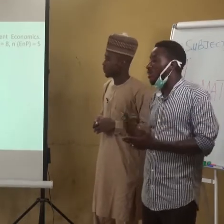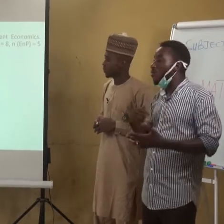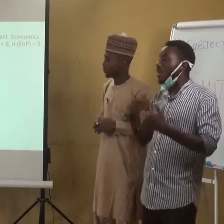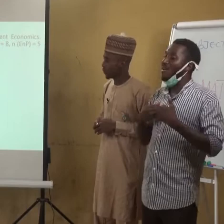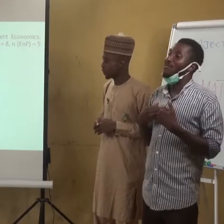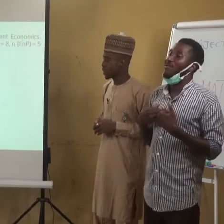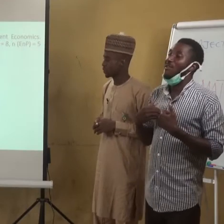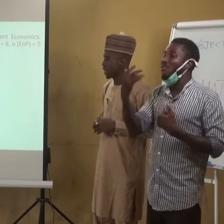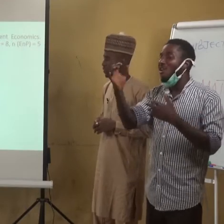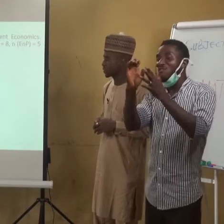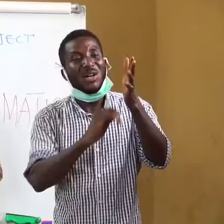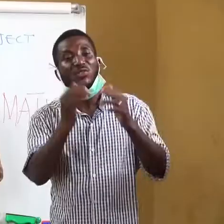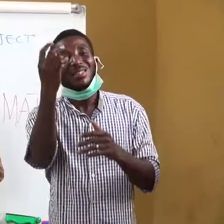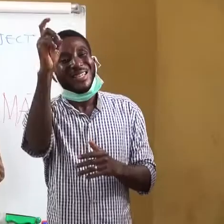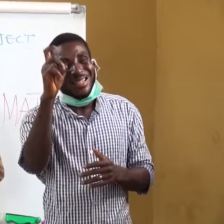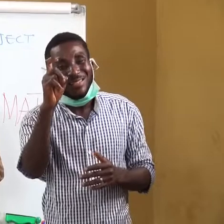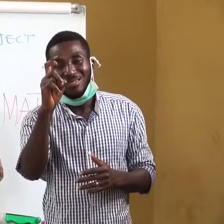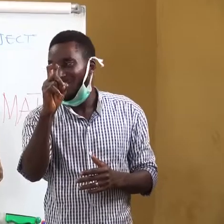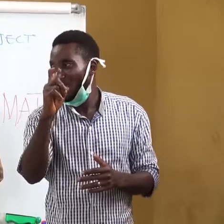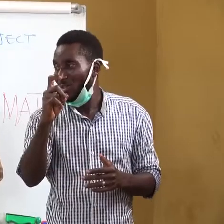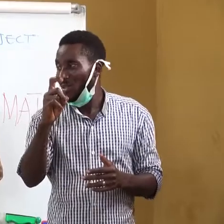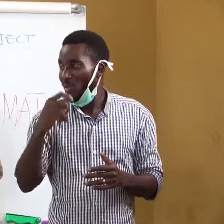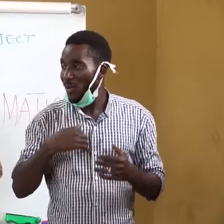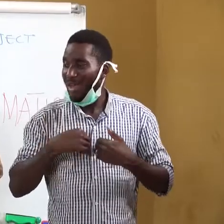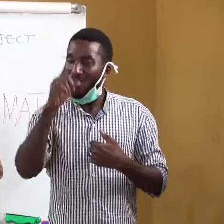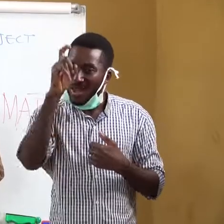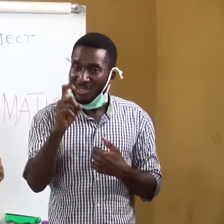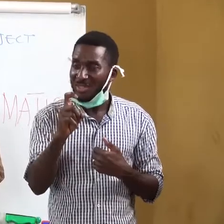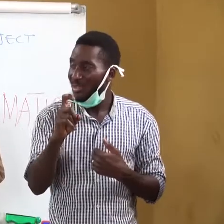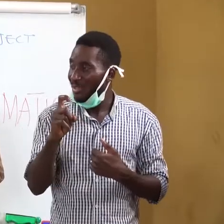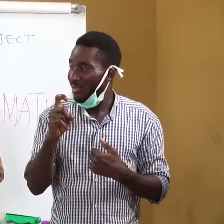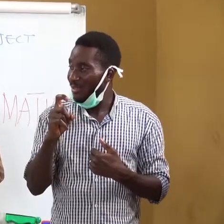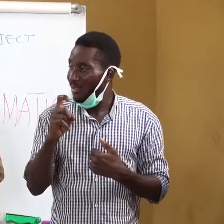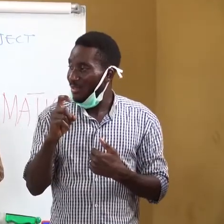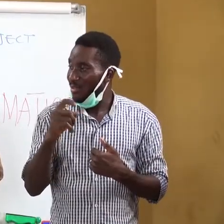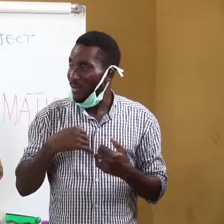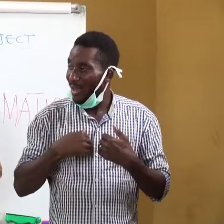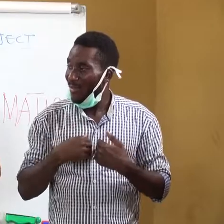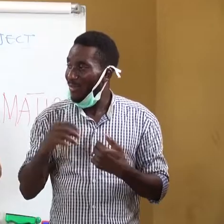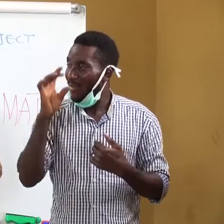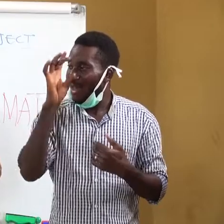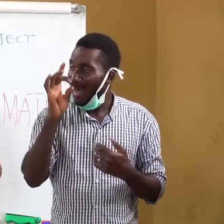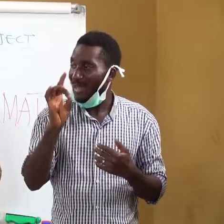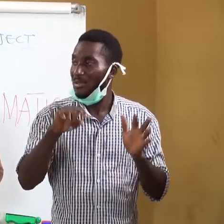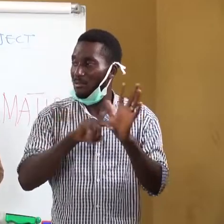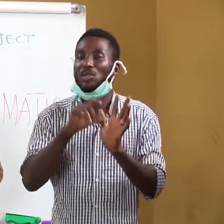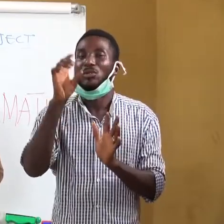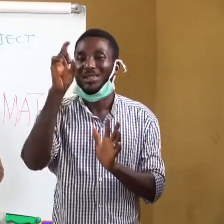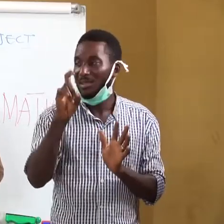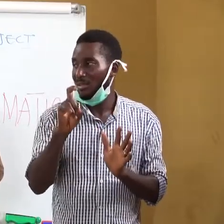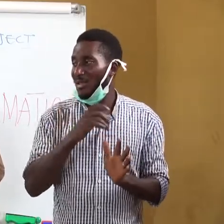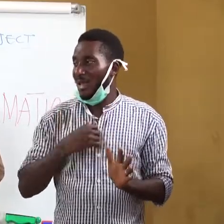we have 5 minus x, we have x, we have 8 minus x, and we have